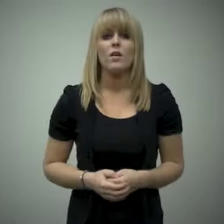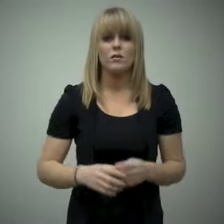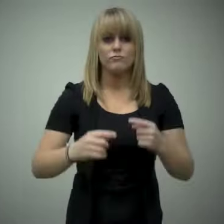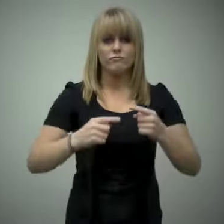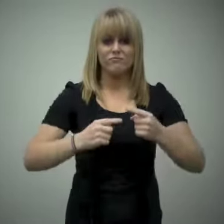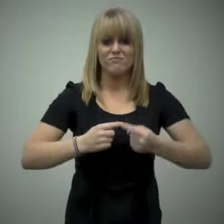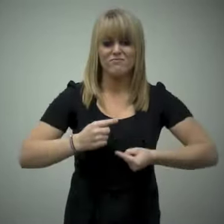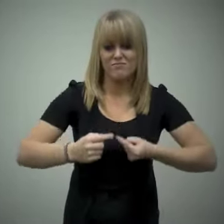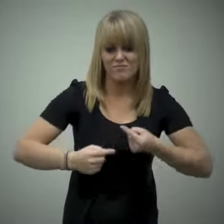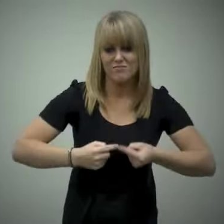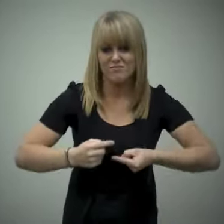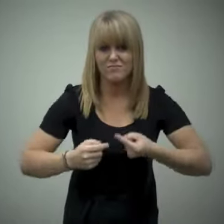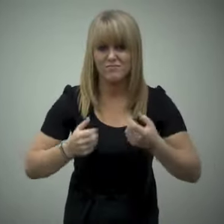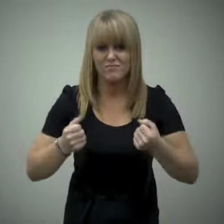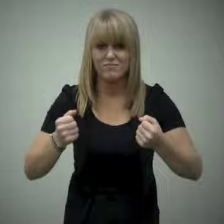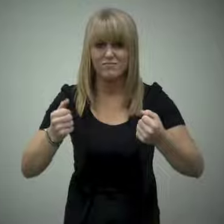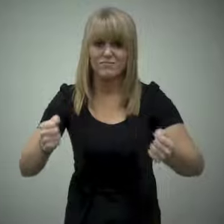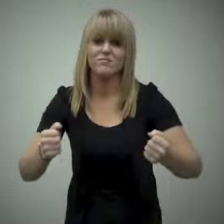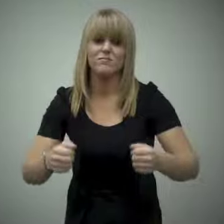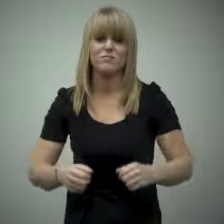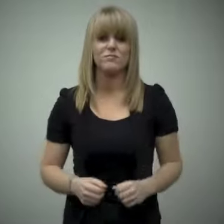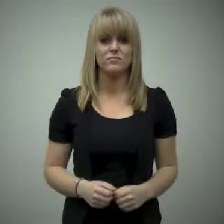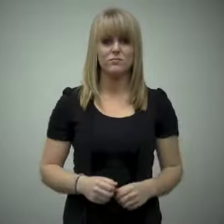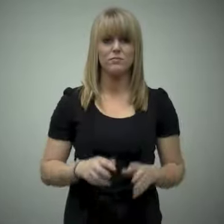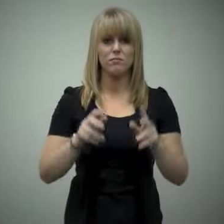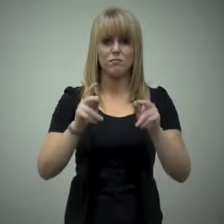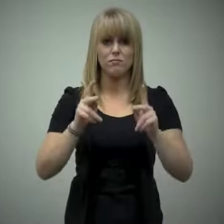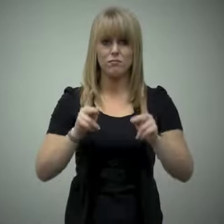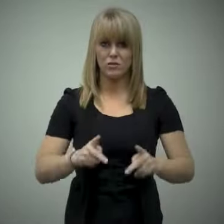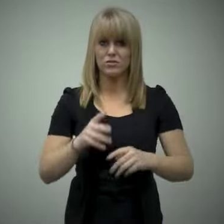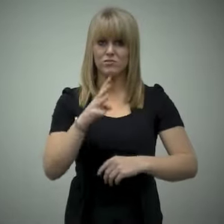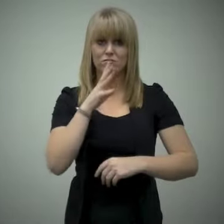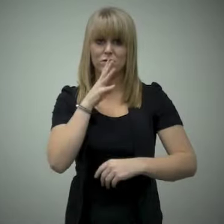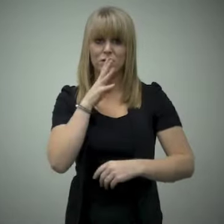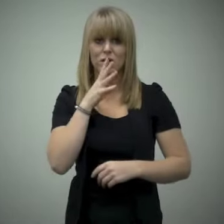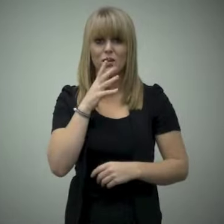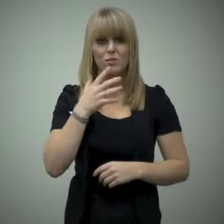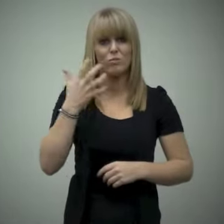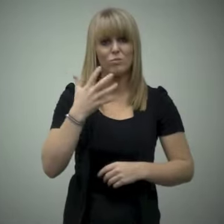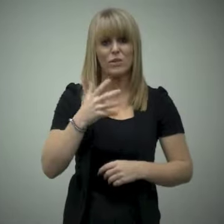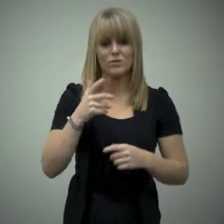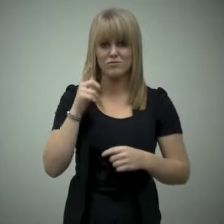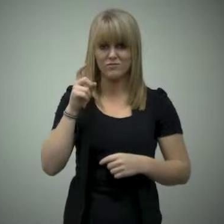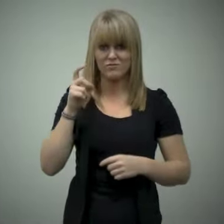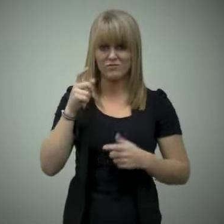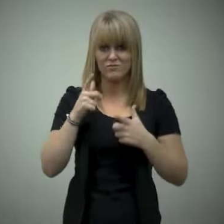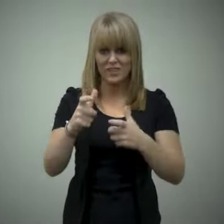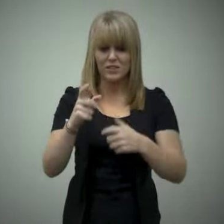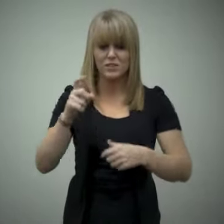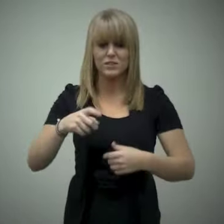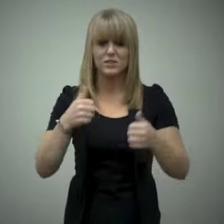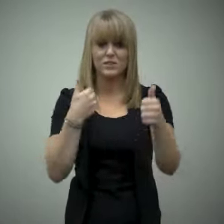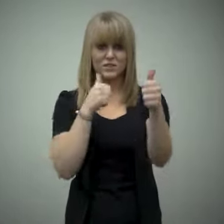awkward and/or static postures, too much speed, force, and duration of movement.